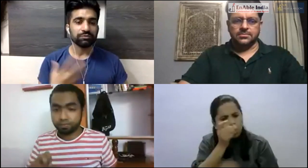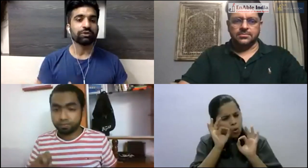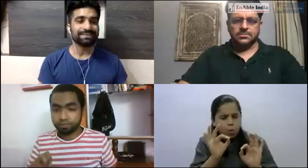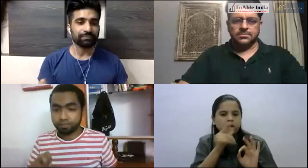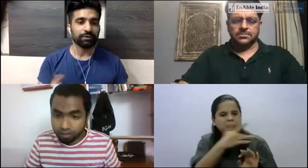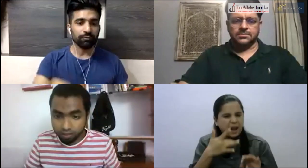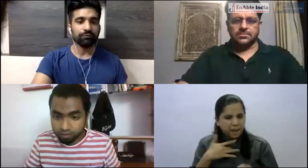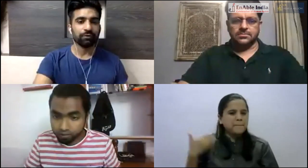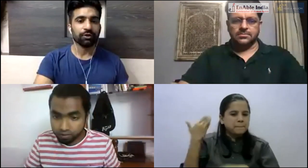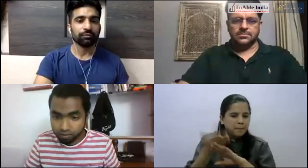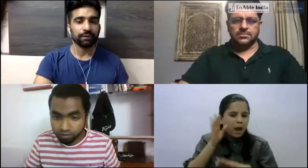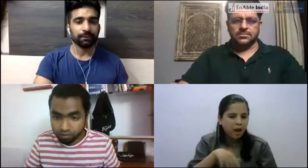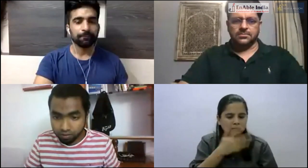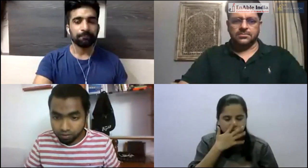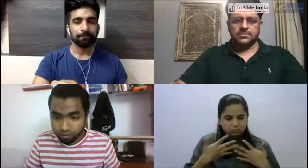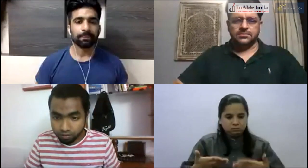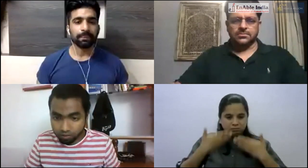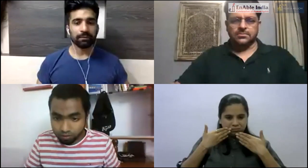It is for that symptom of difficulty of breathing.